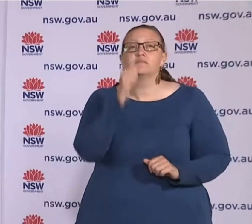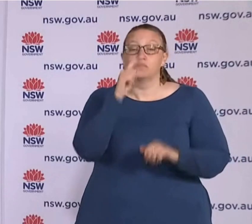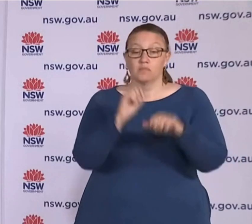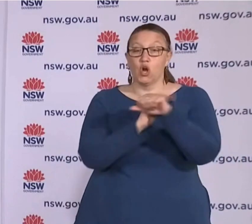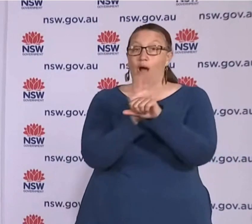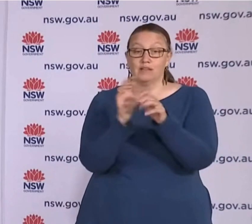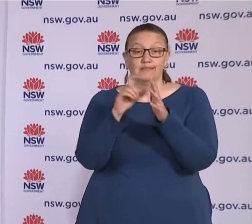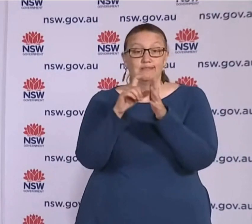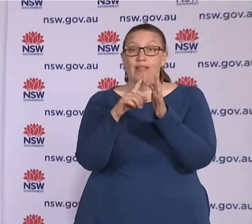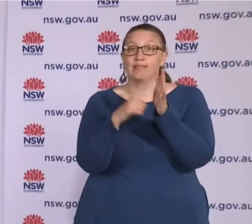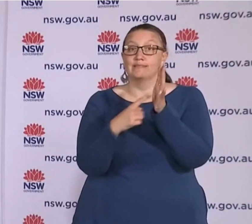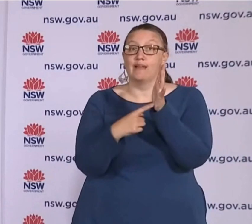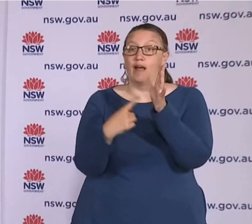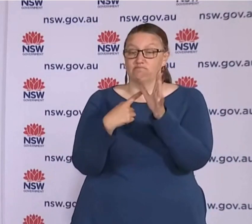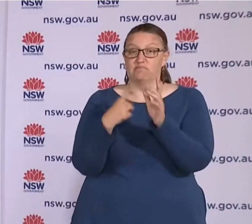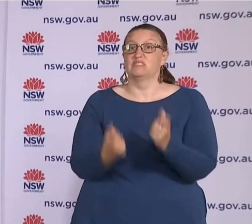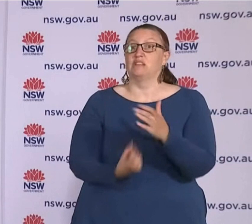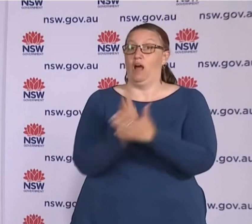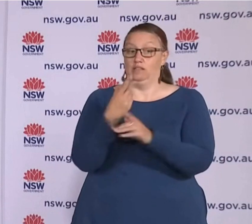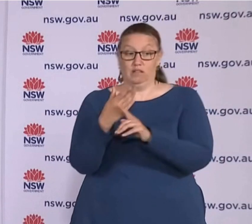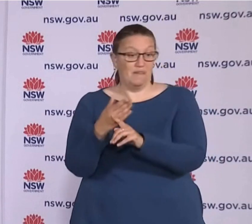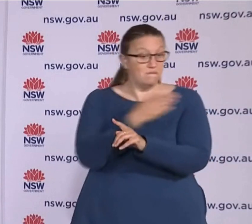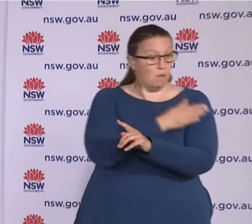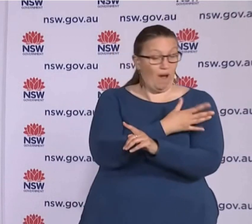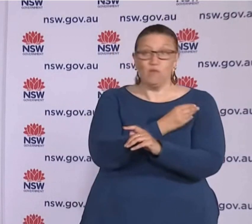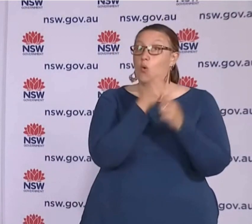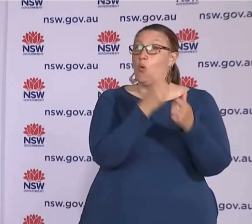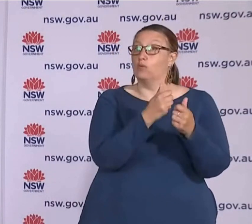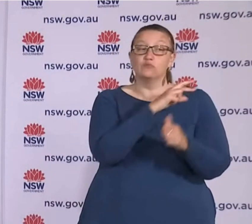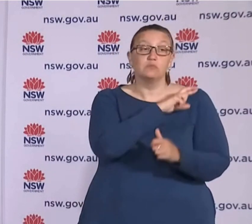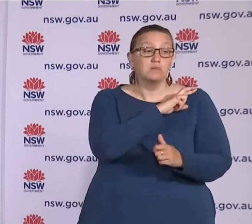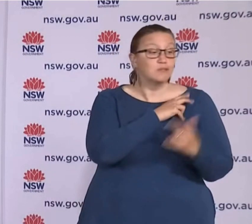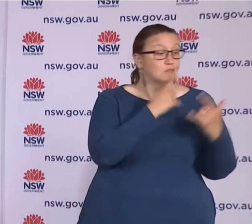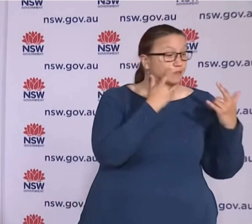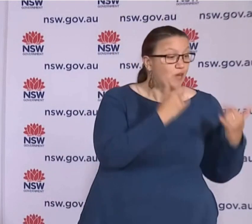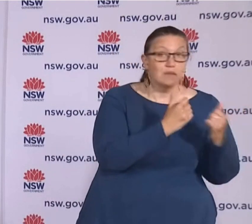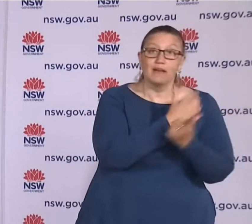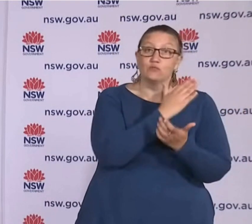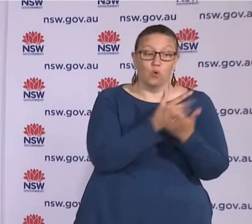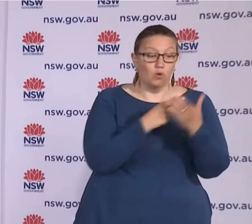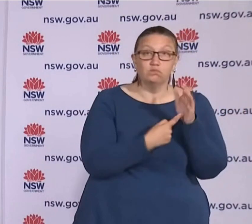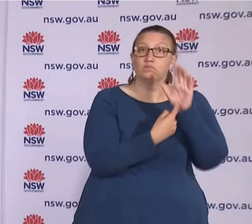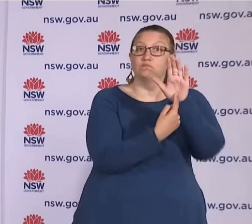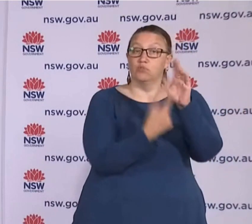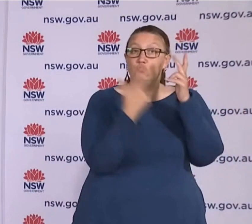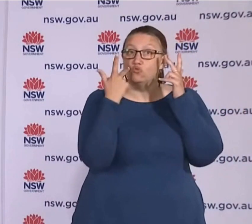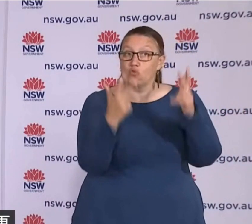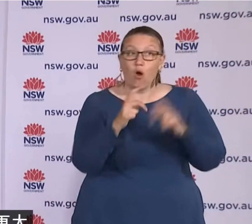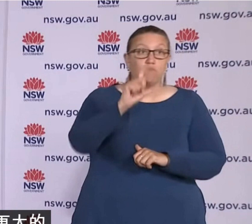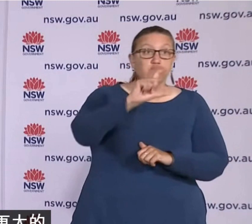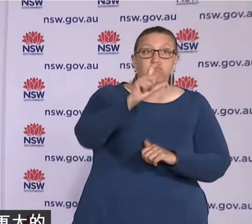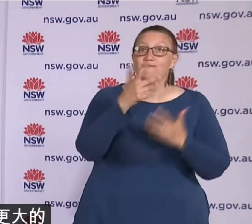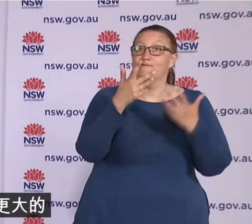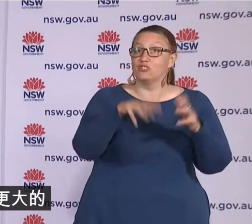personal responsibility to check in. Businesses also took on that responsibility, especially if they were larger businesses with thousands of people attending an event, or